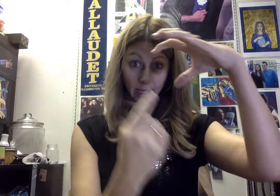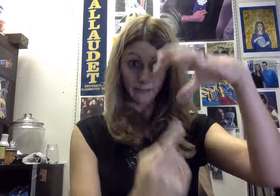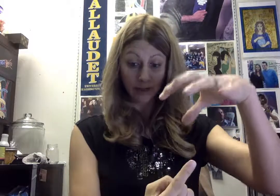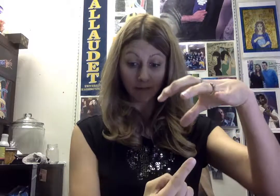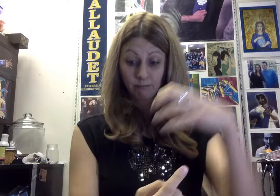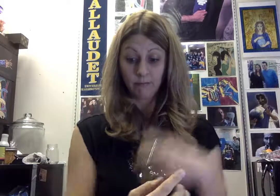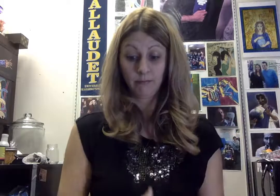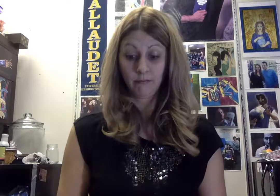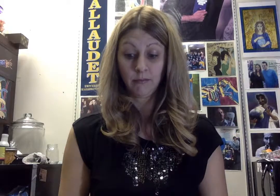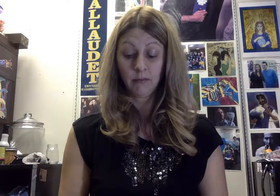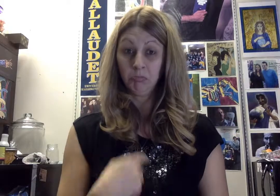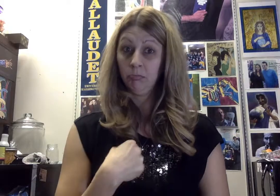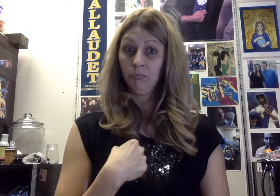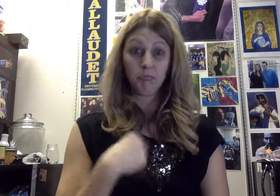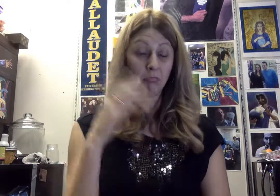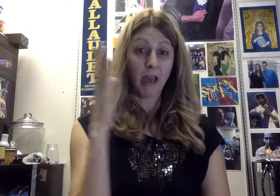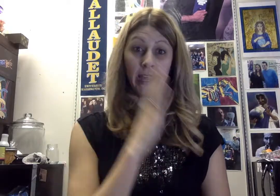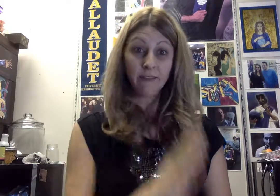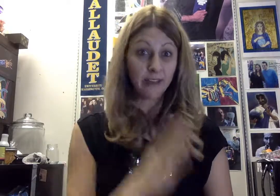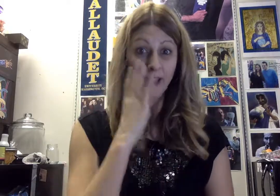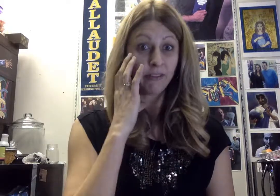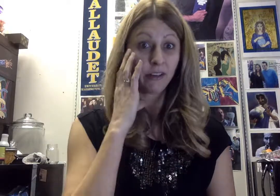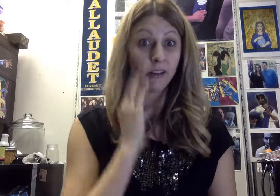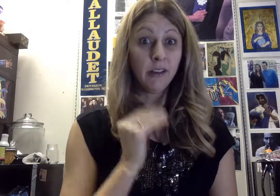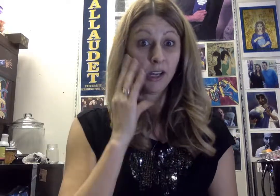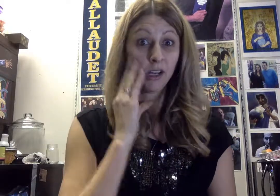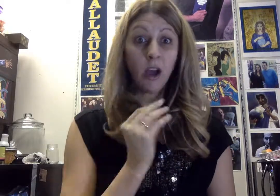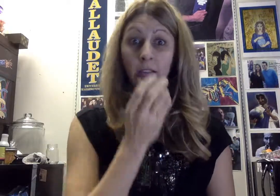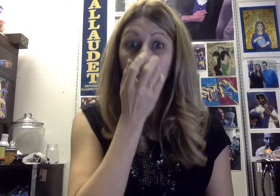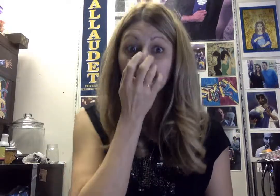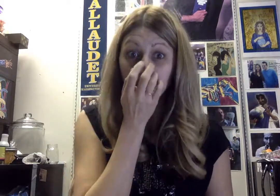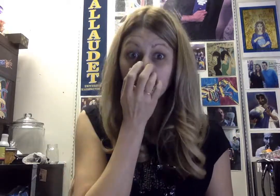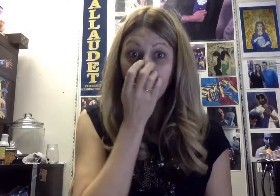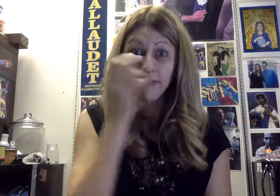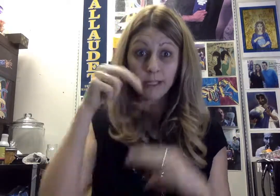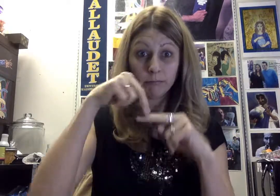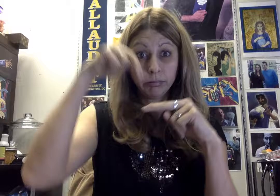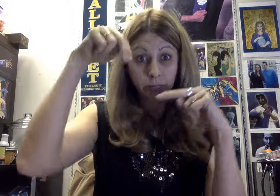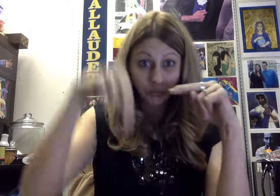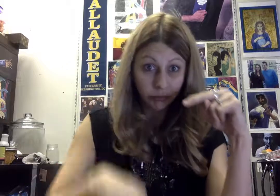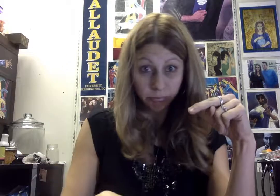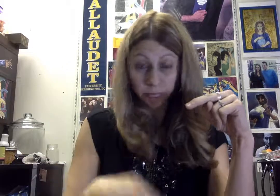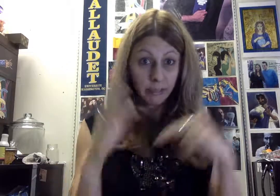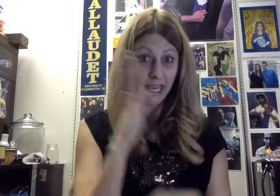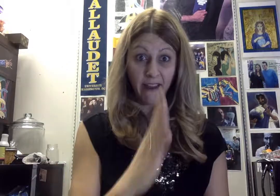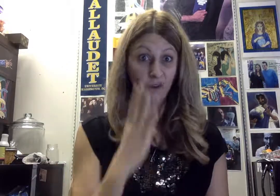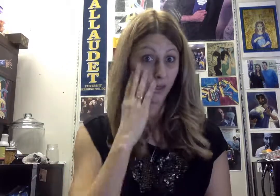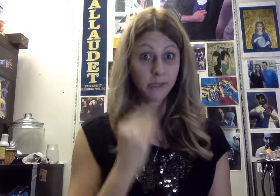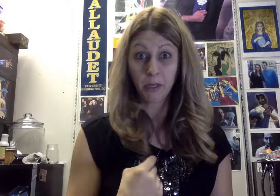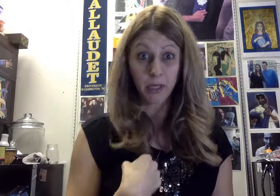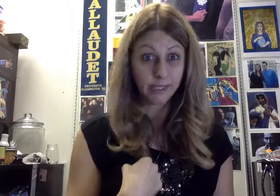skydiving. I have never gone scuba diving. Never experienced